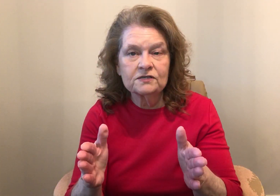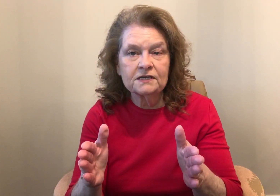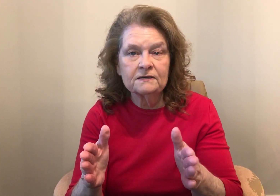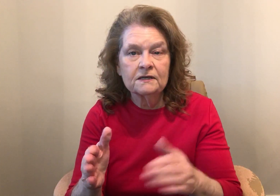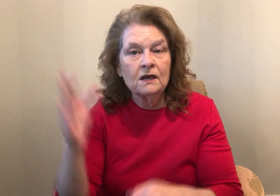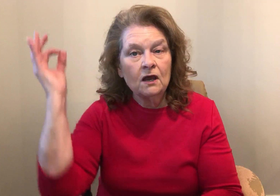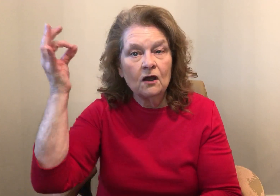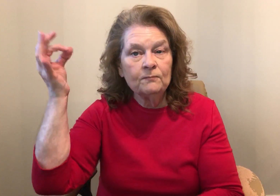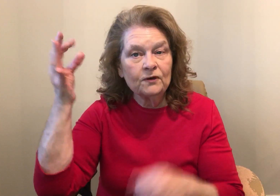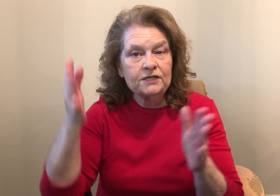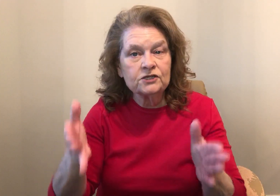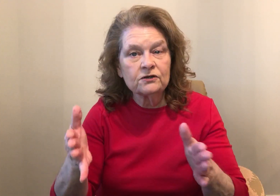person, or preacher,